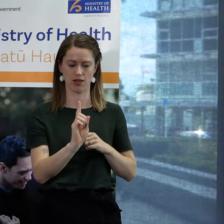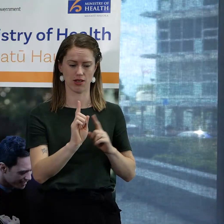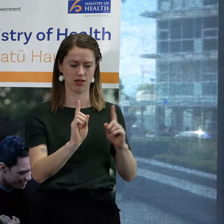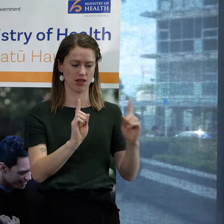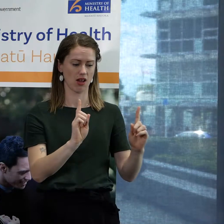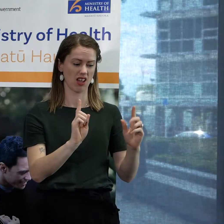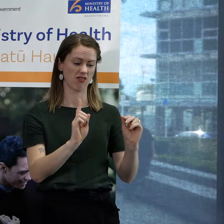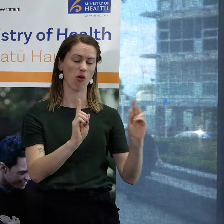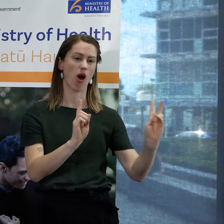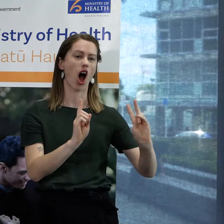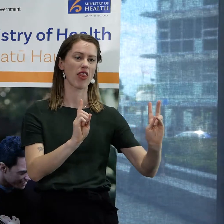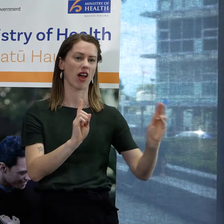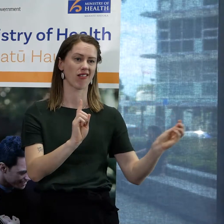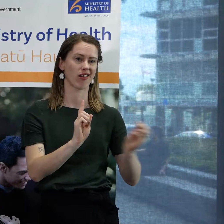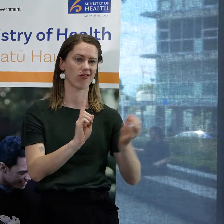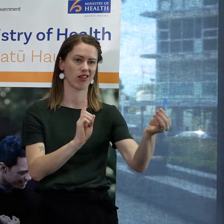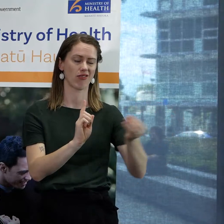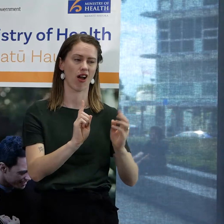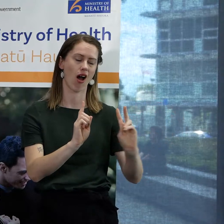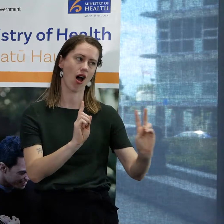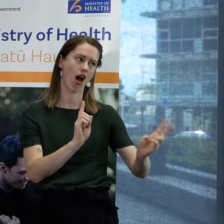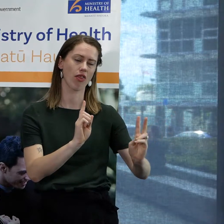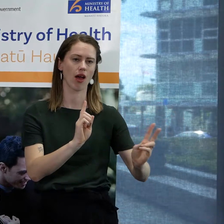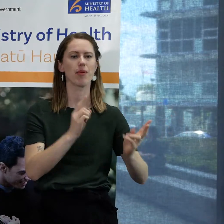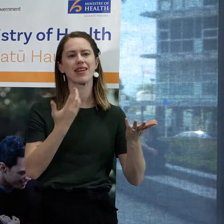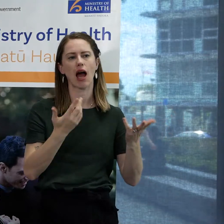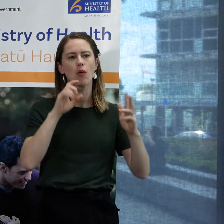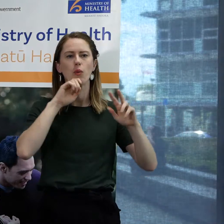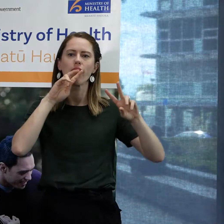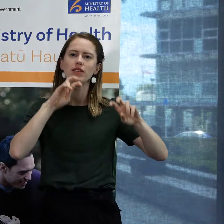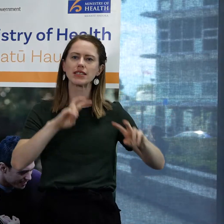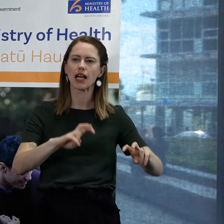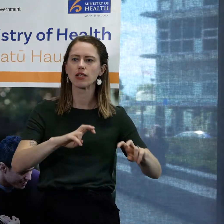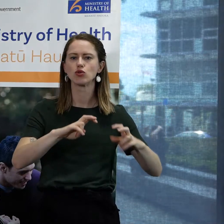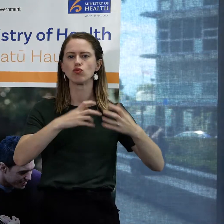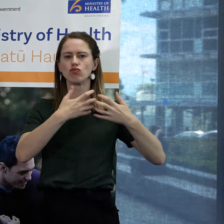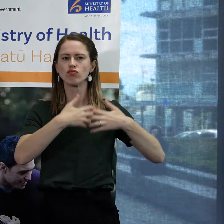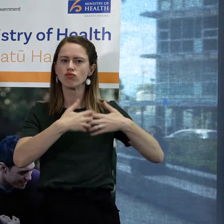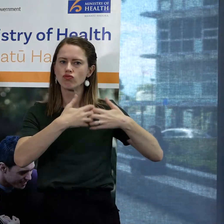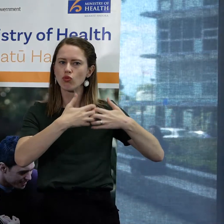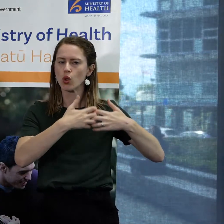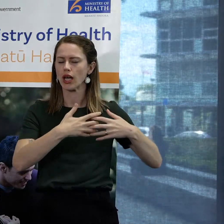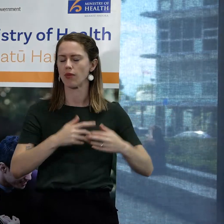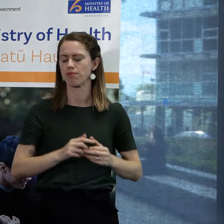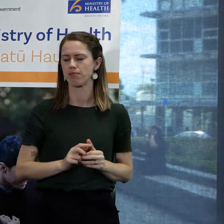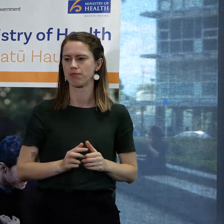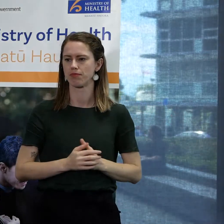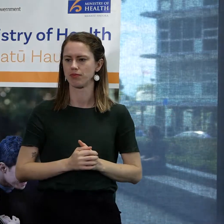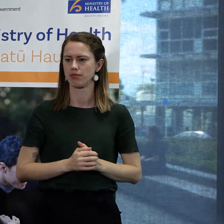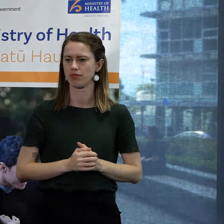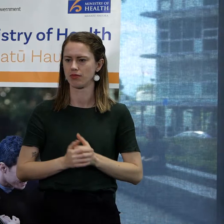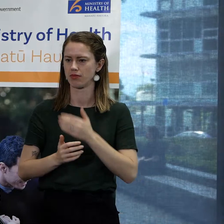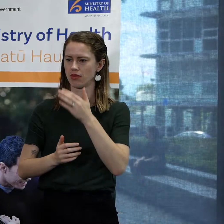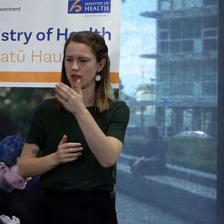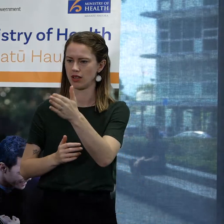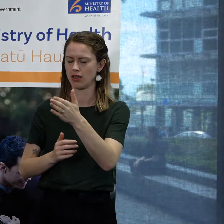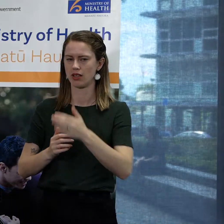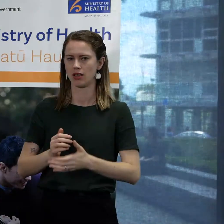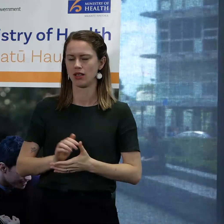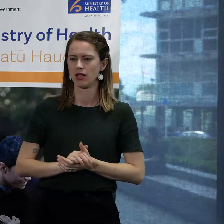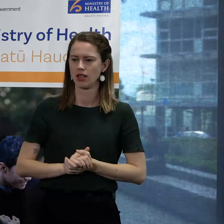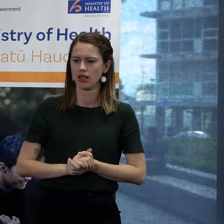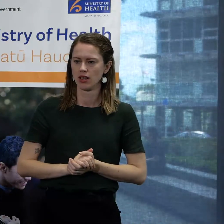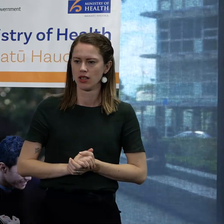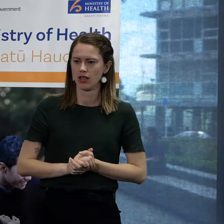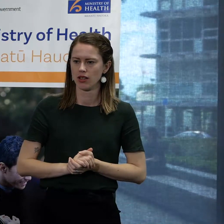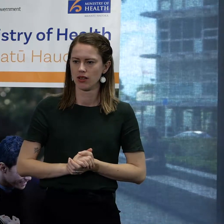been from either of them, and that is, of course, what we are now working closely with the Public Health Unit to establish. How are you feeling about the fact that the